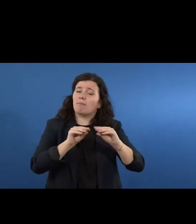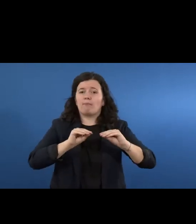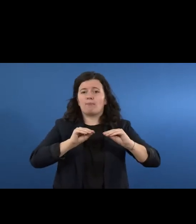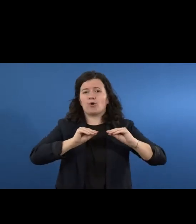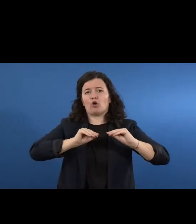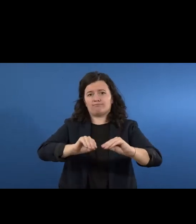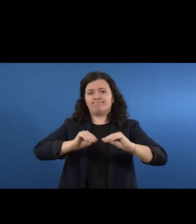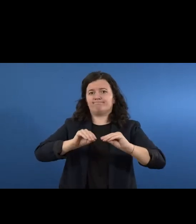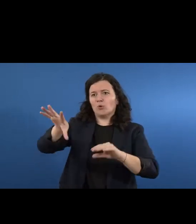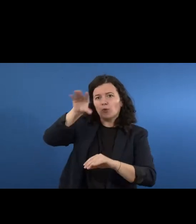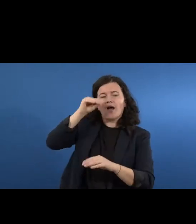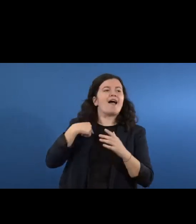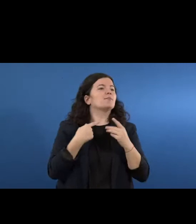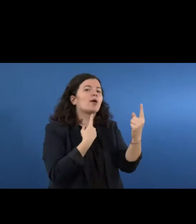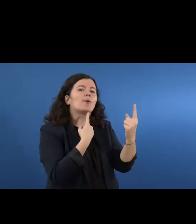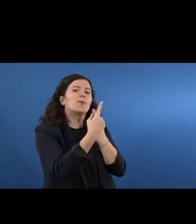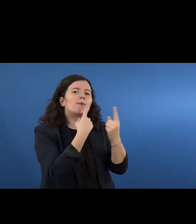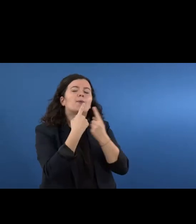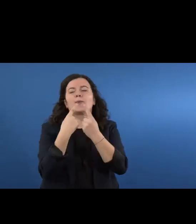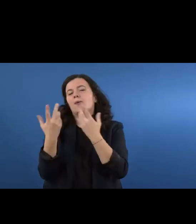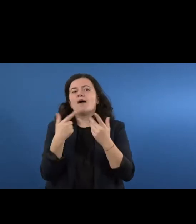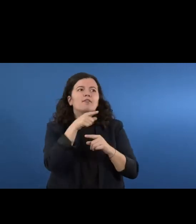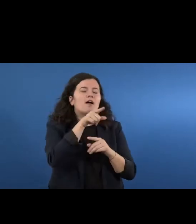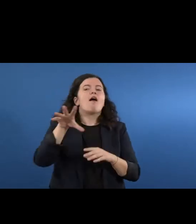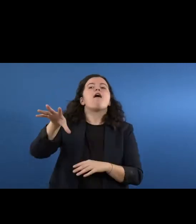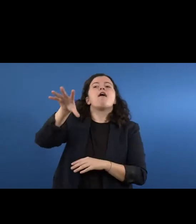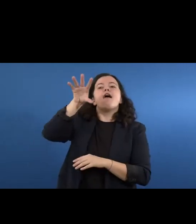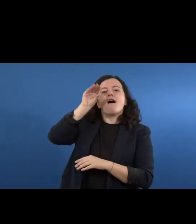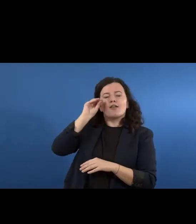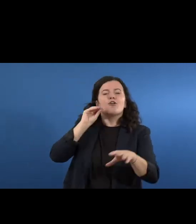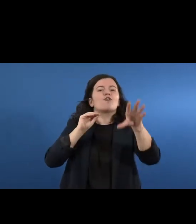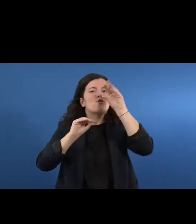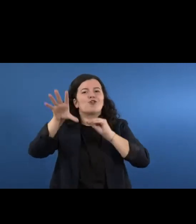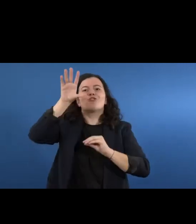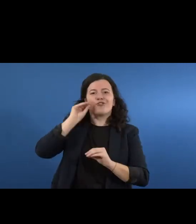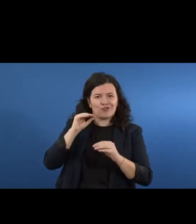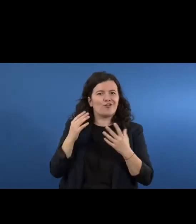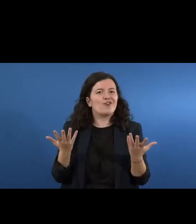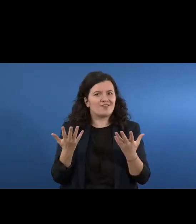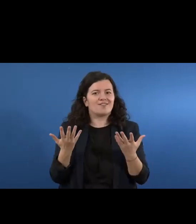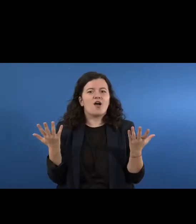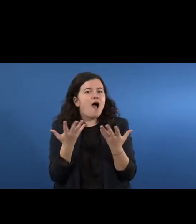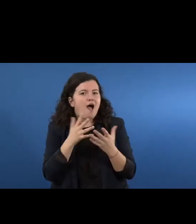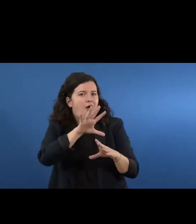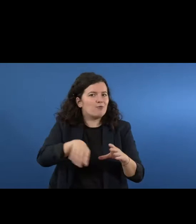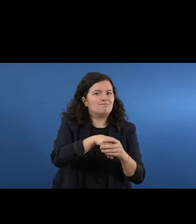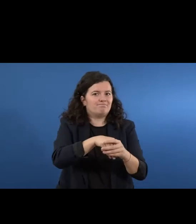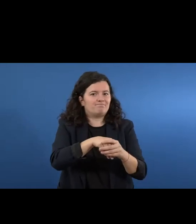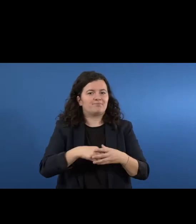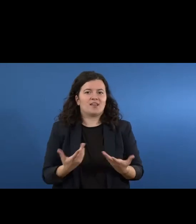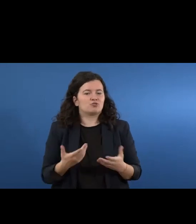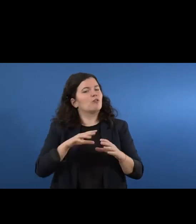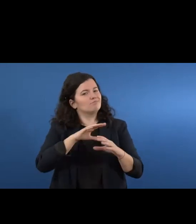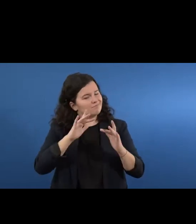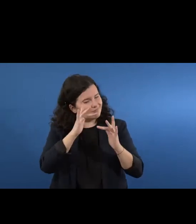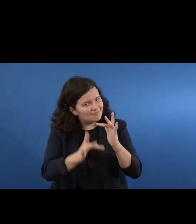our conversations with Susan Scott Parker on the role of BDNs, especially in the context of digital inclusion of persons with